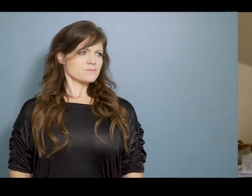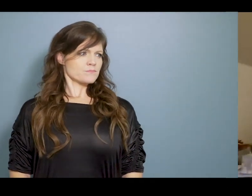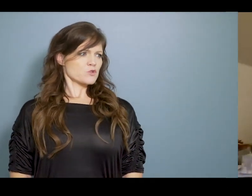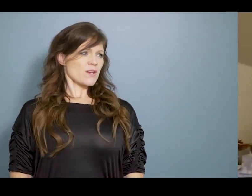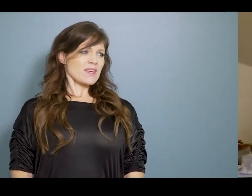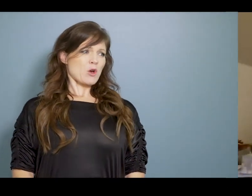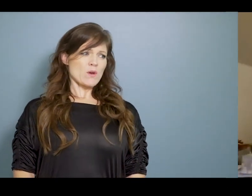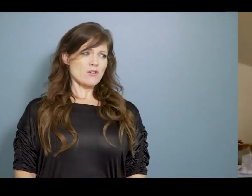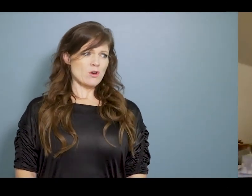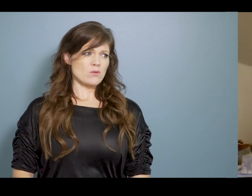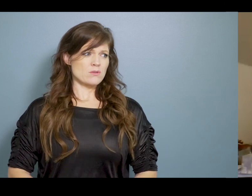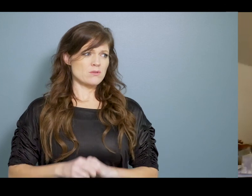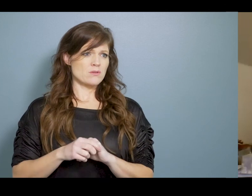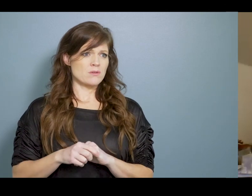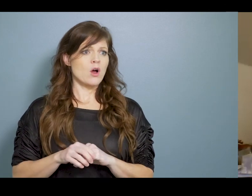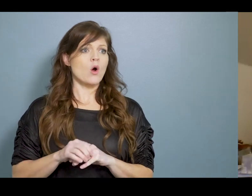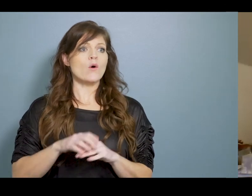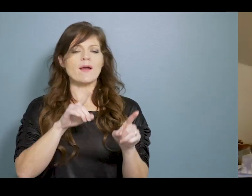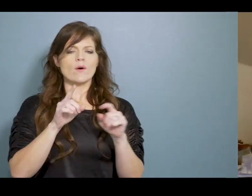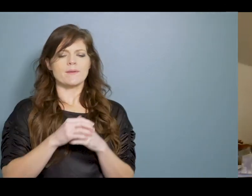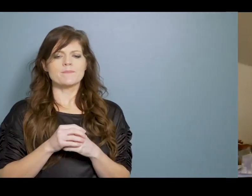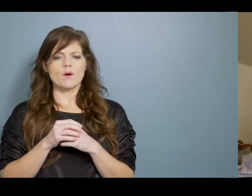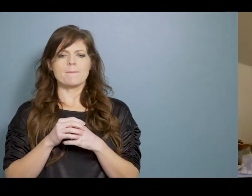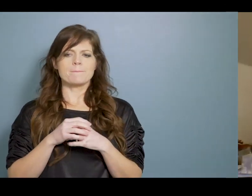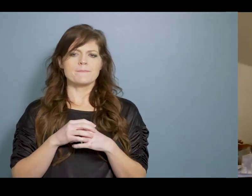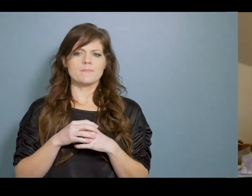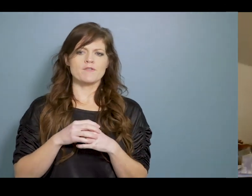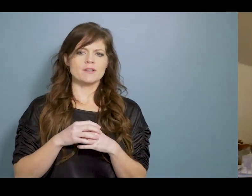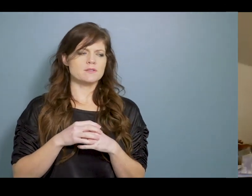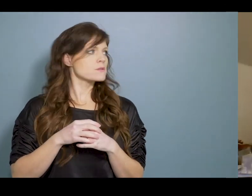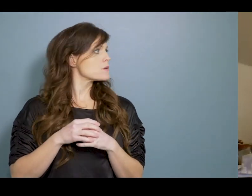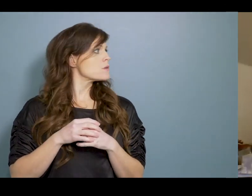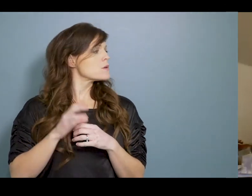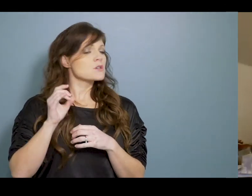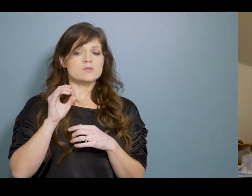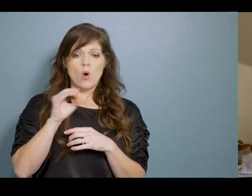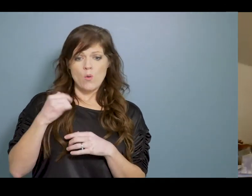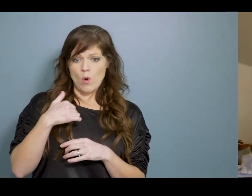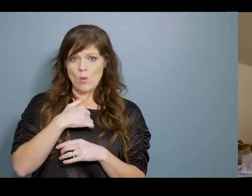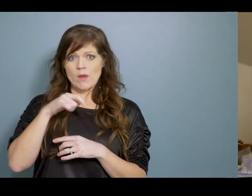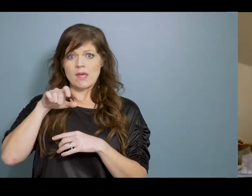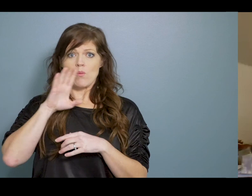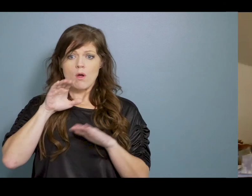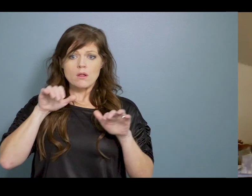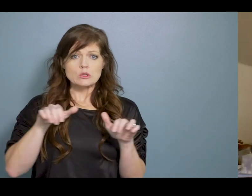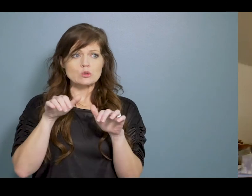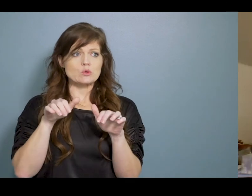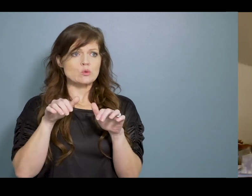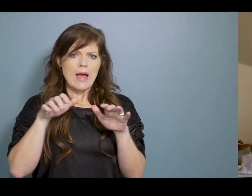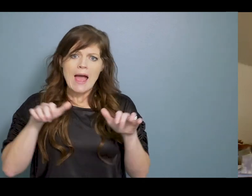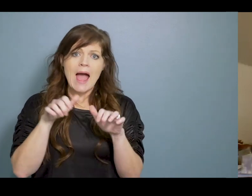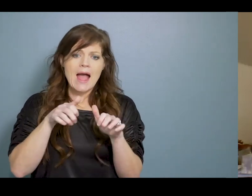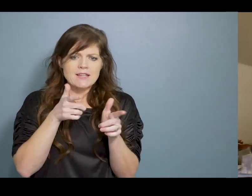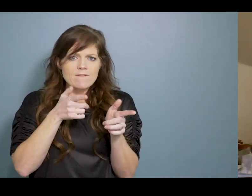And, having that situational awareness is highly critical. And, we do